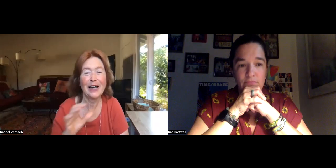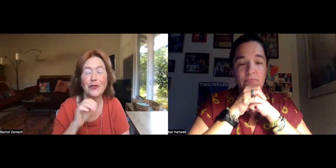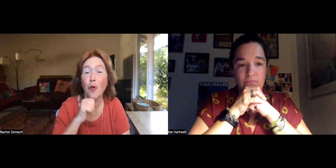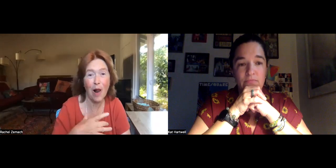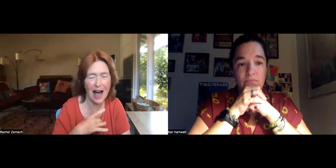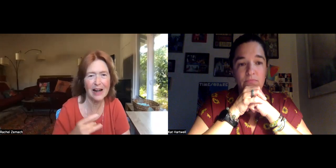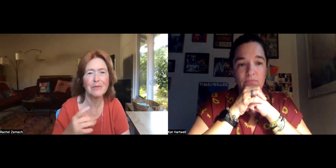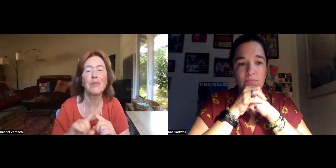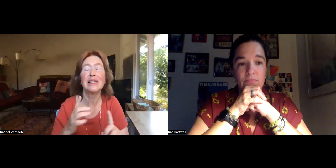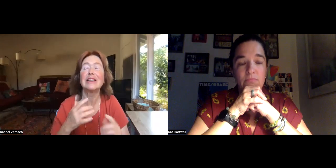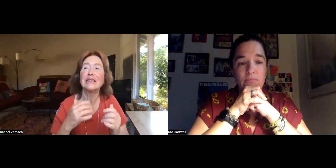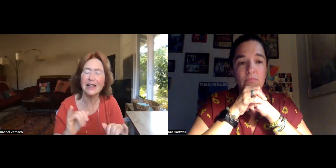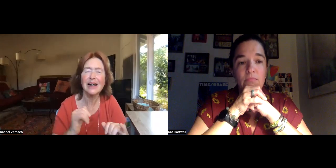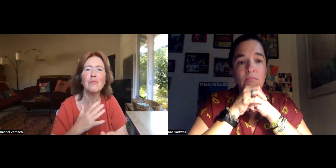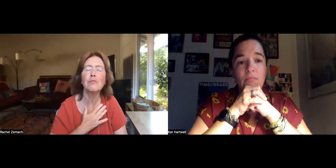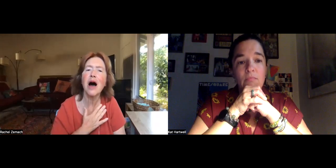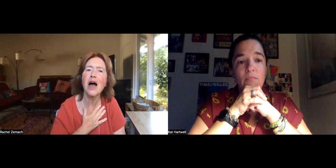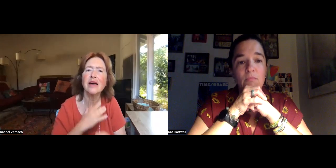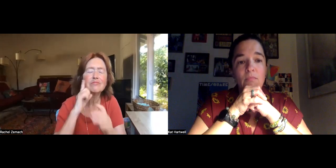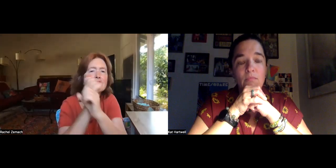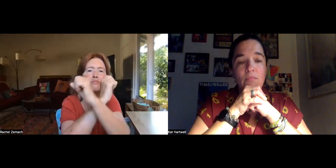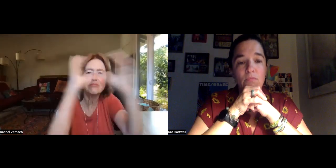Yeah. Don't like, but damn, I could